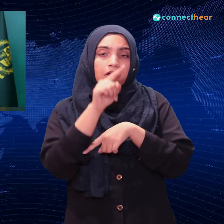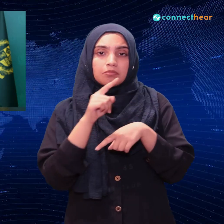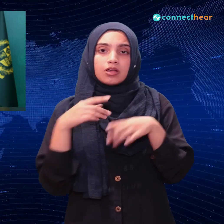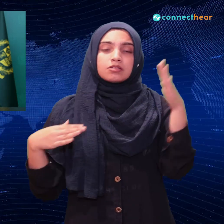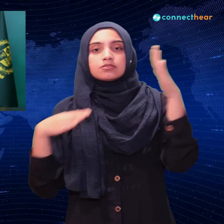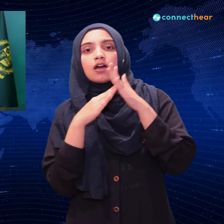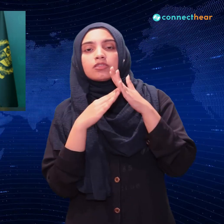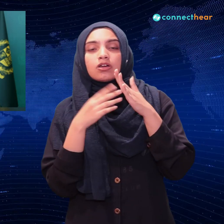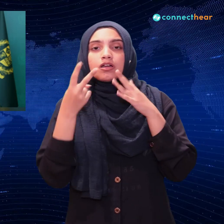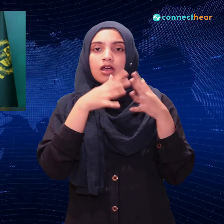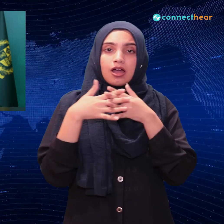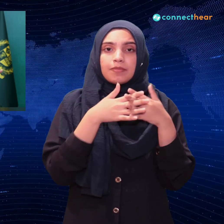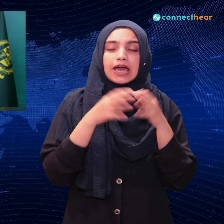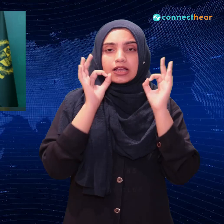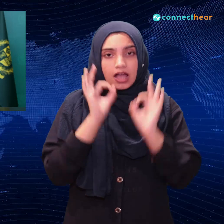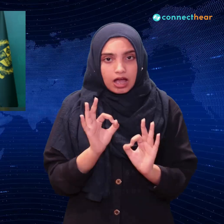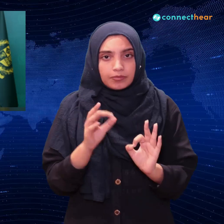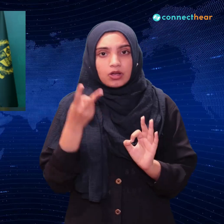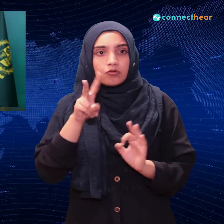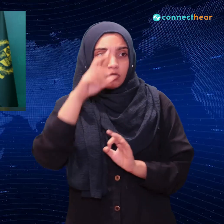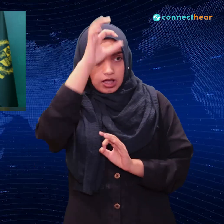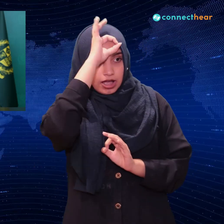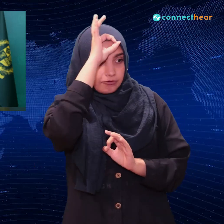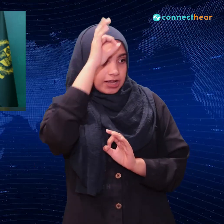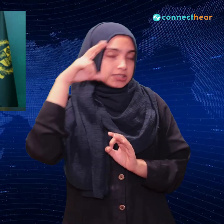So do the Americans, abandon Afghanistan.